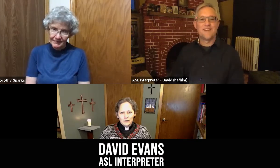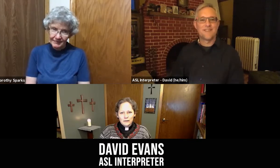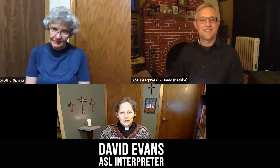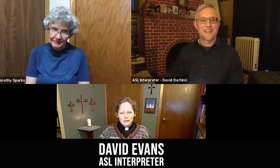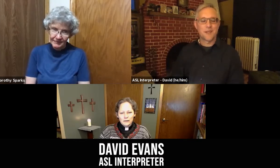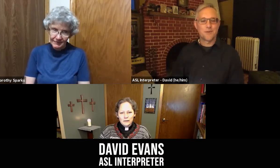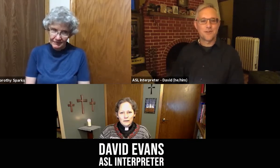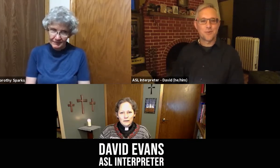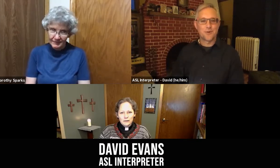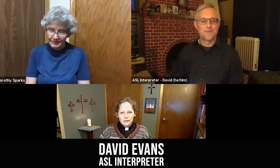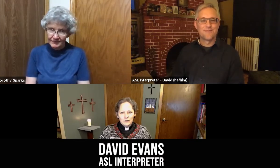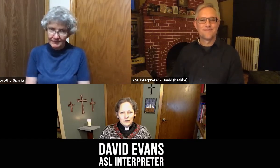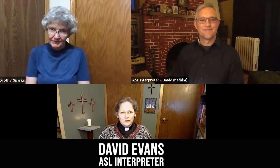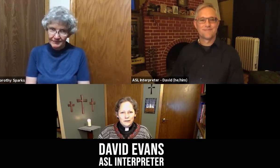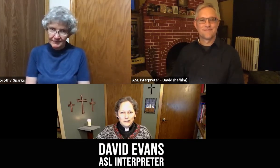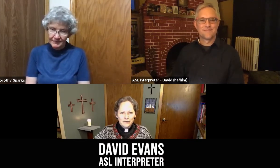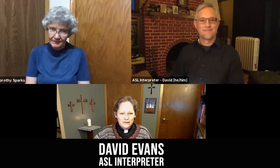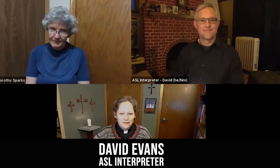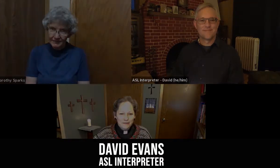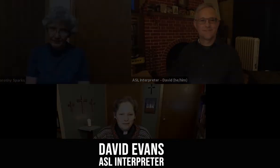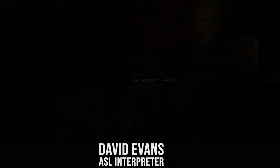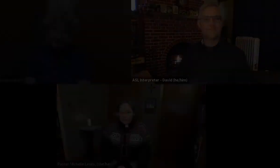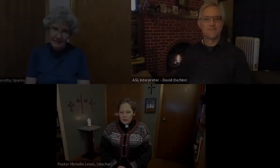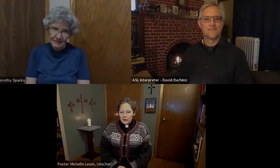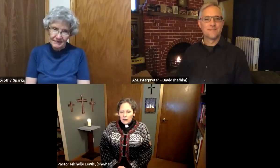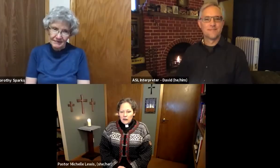I'm David Evans, sign language interpreter.